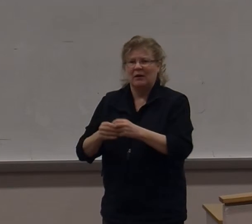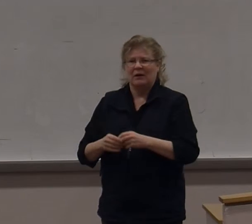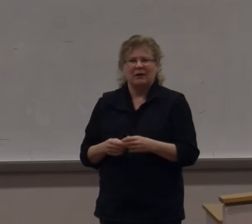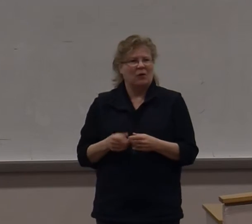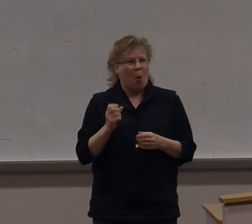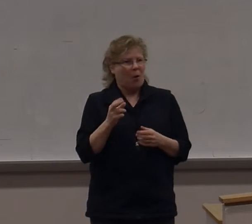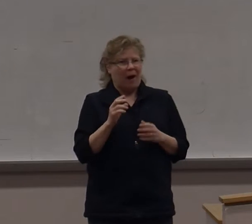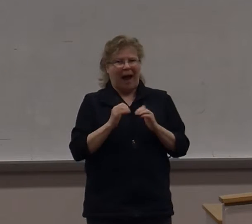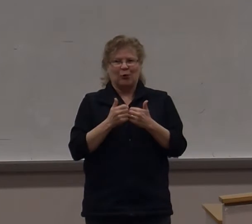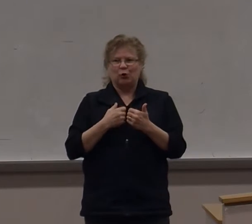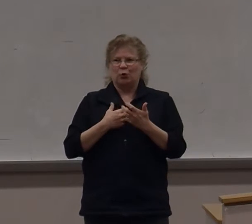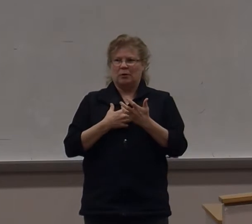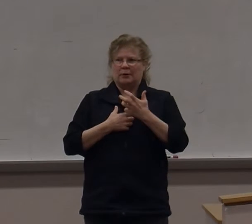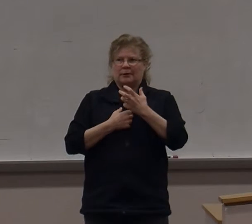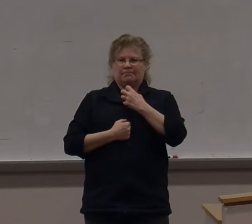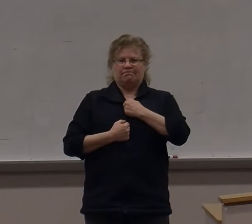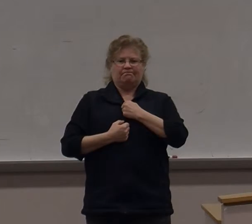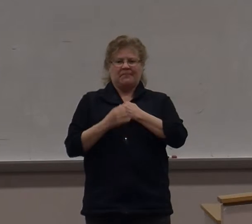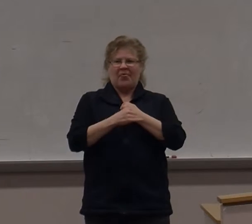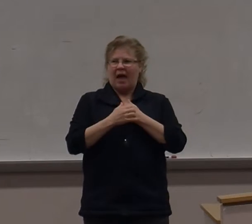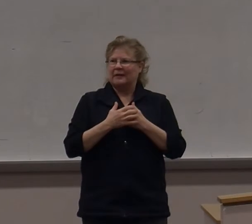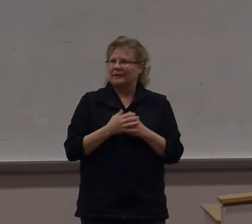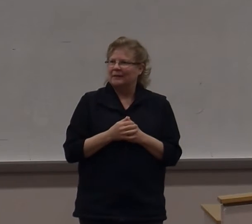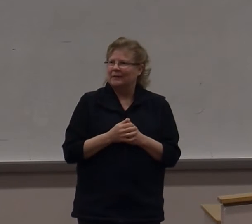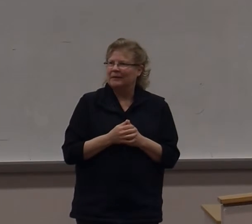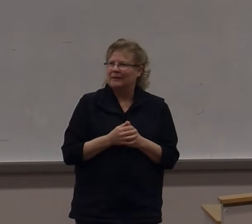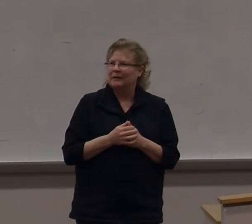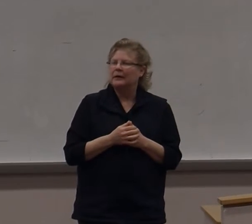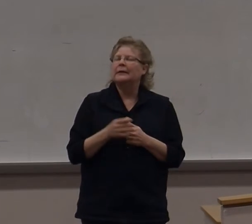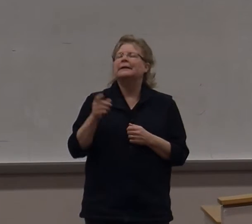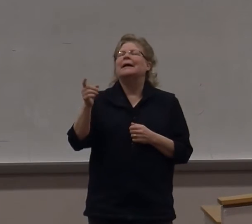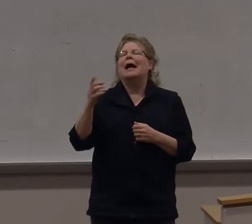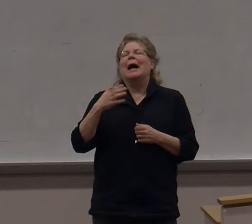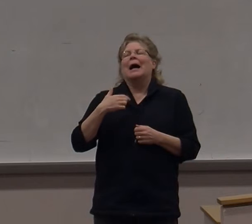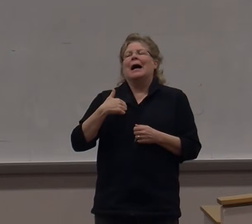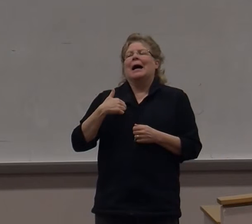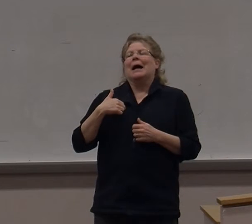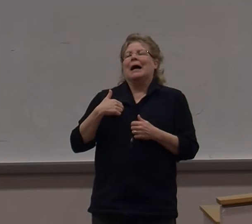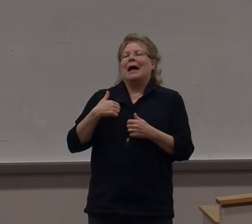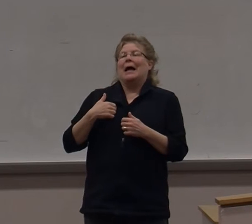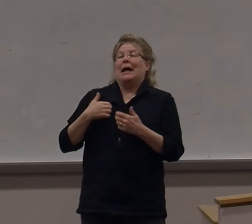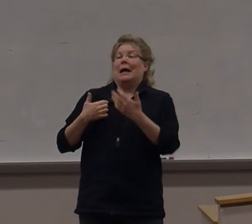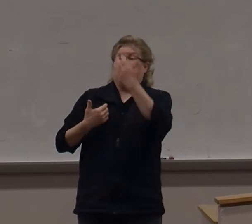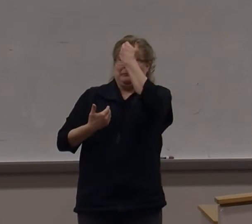My humanity might compel me to want to do more, and